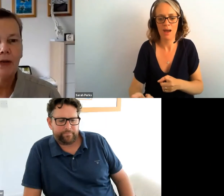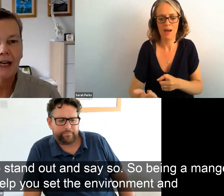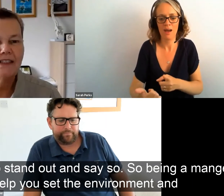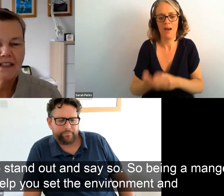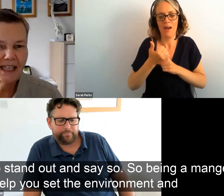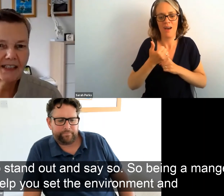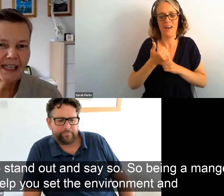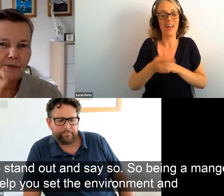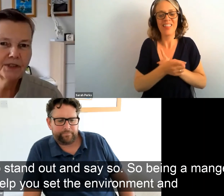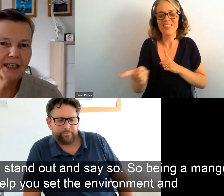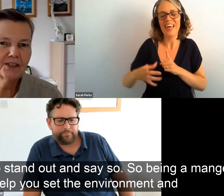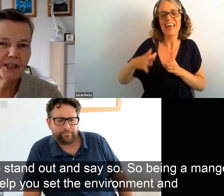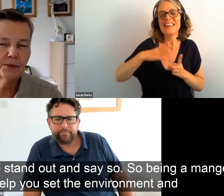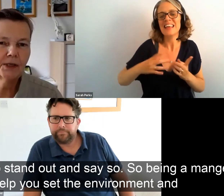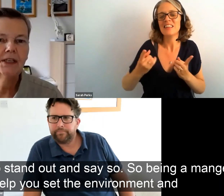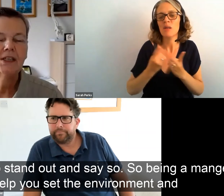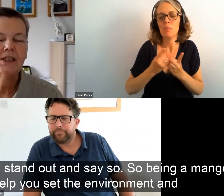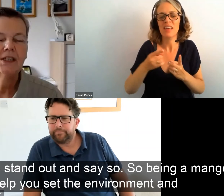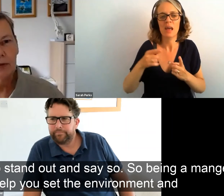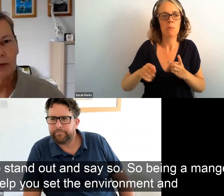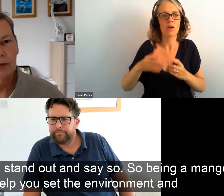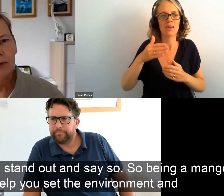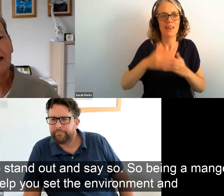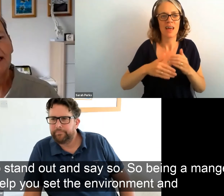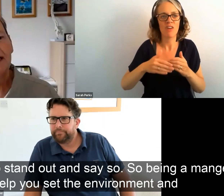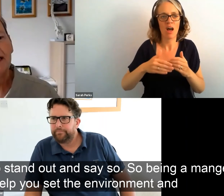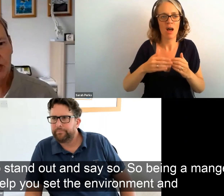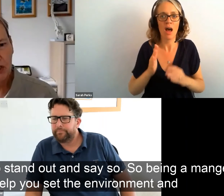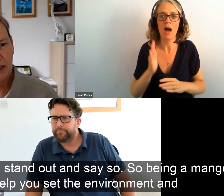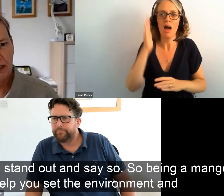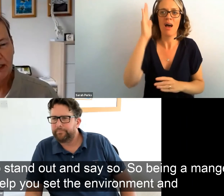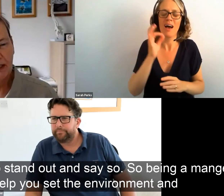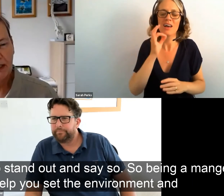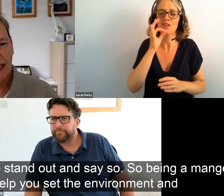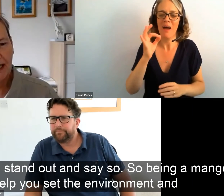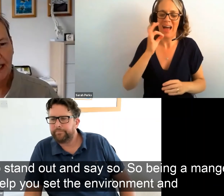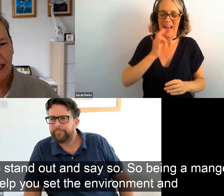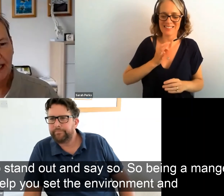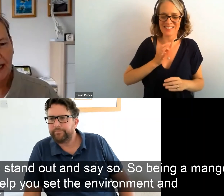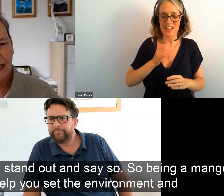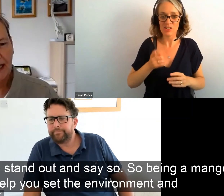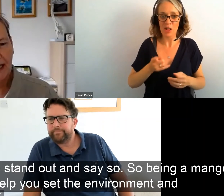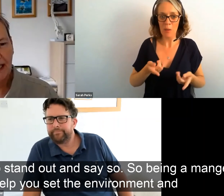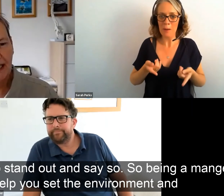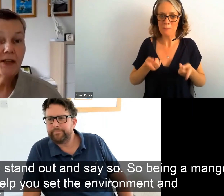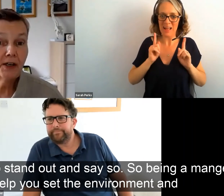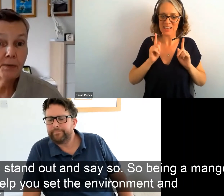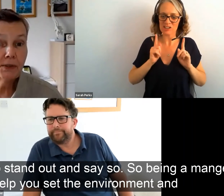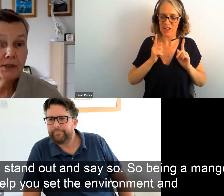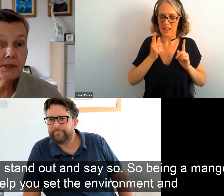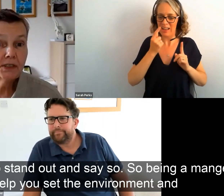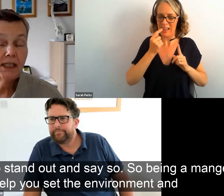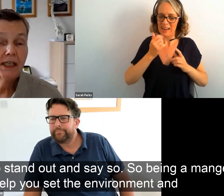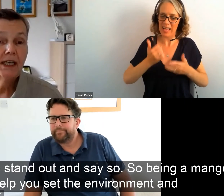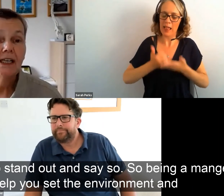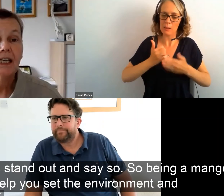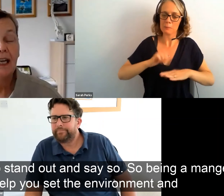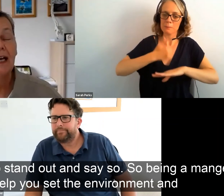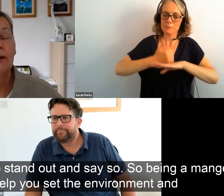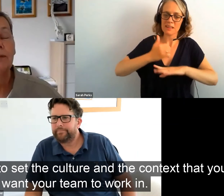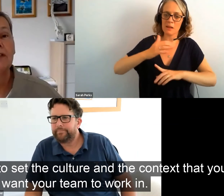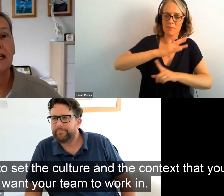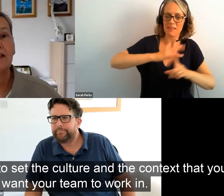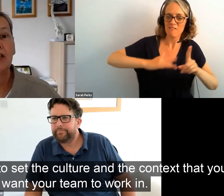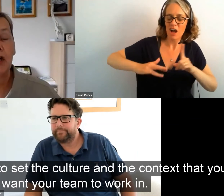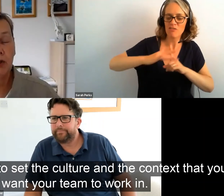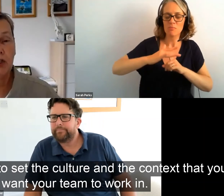but don't like to stand out and say so. So being a manager can help you set the environment and can help